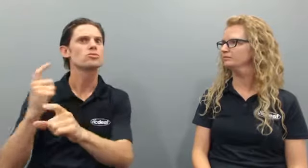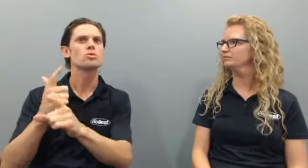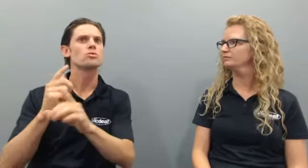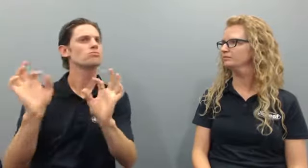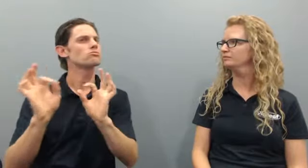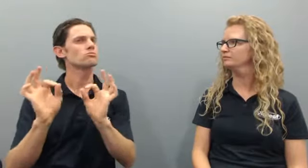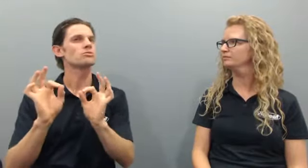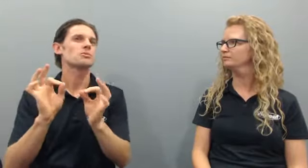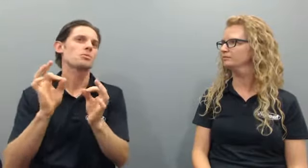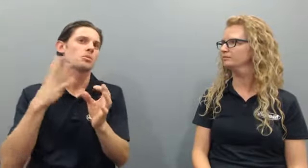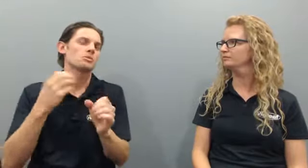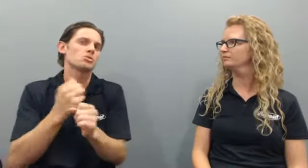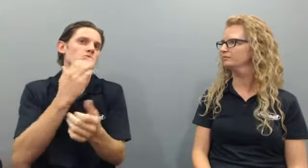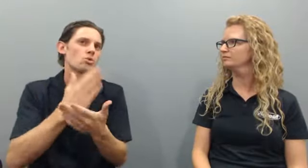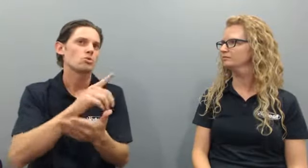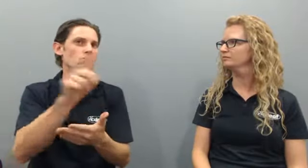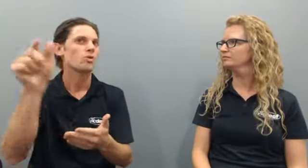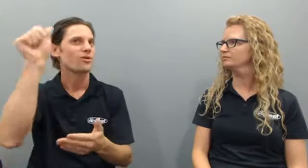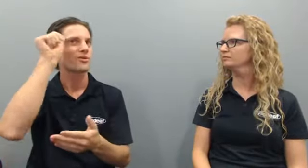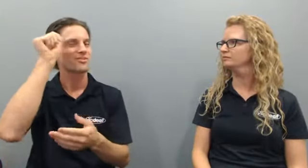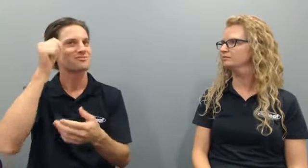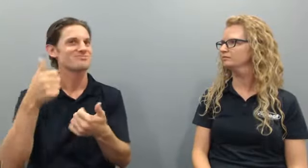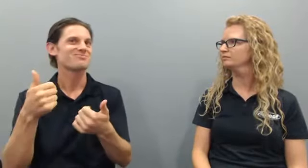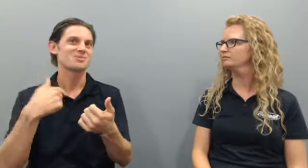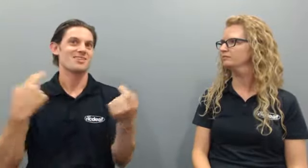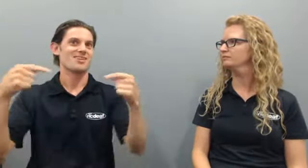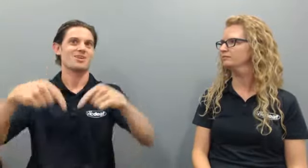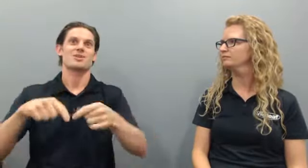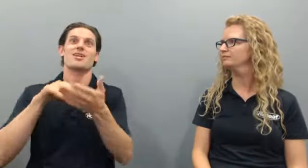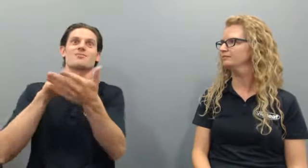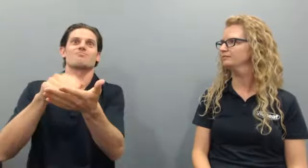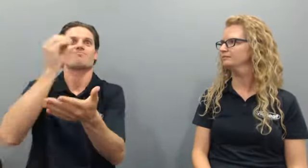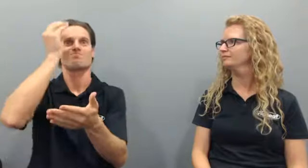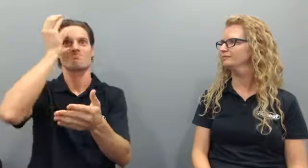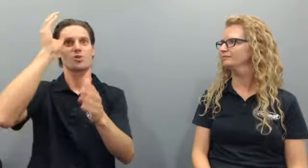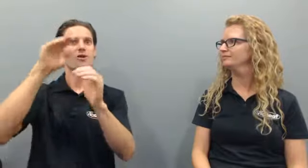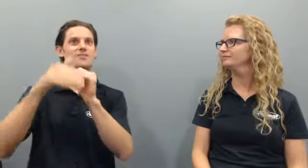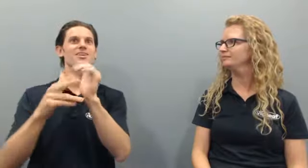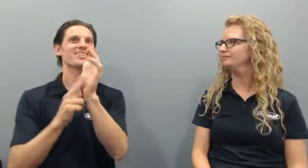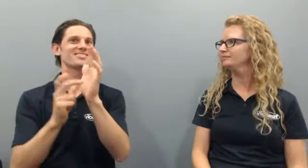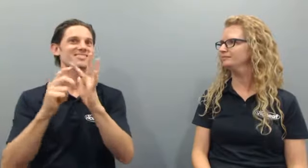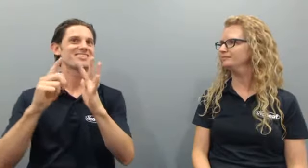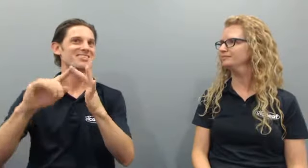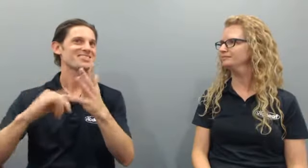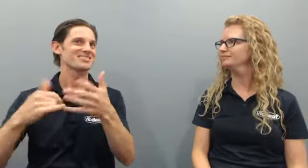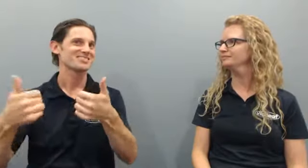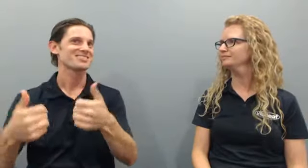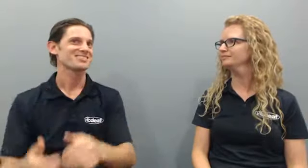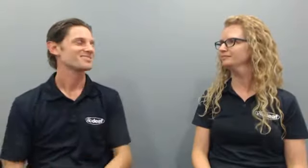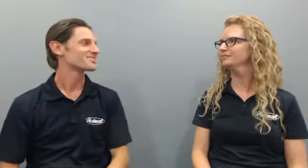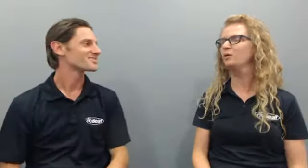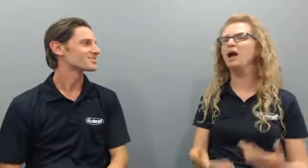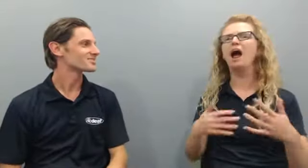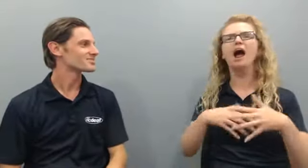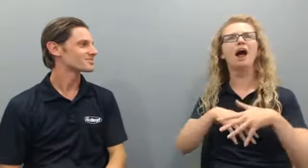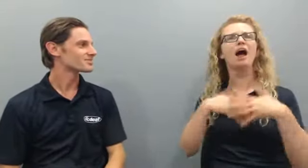very neutral. We don't take sides for who we're promoting to deliver your interpreting services. So we just want to make sure